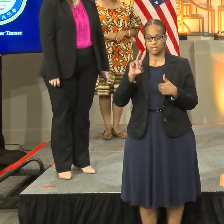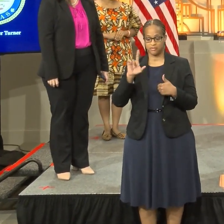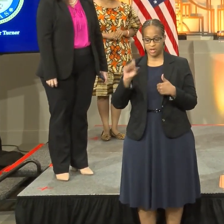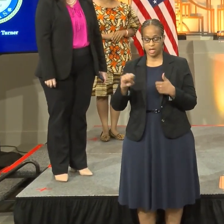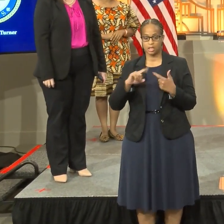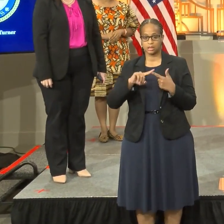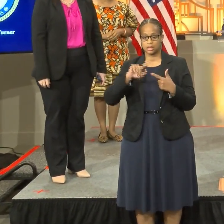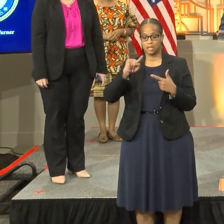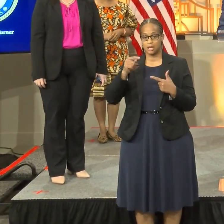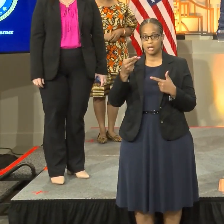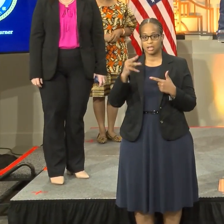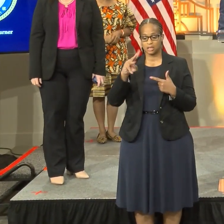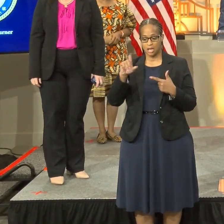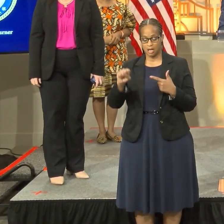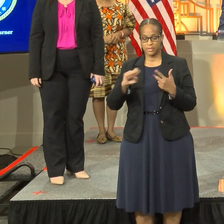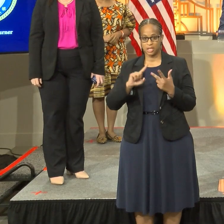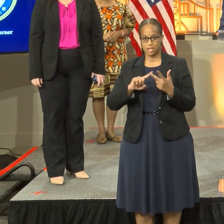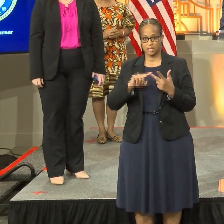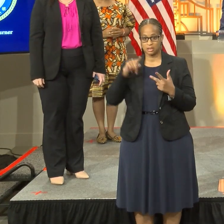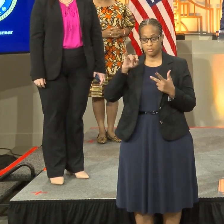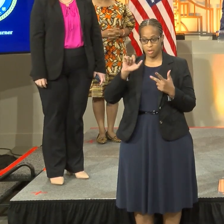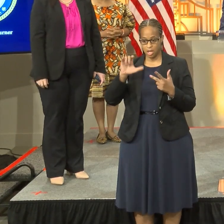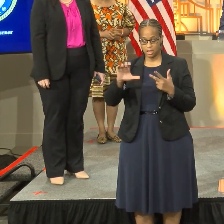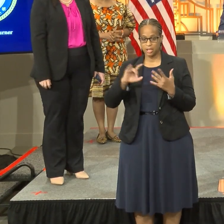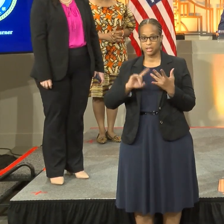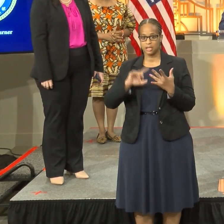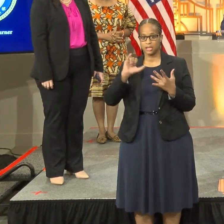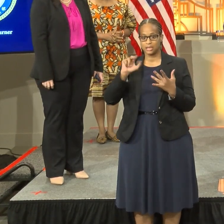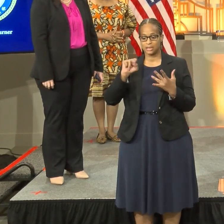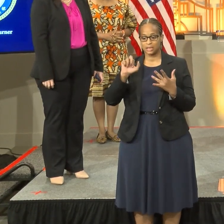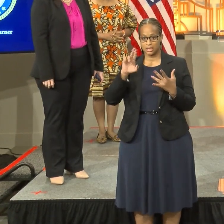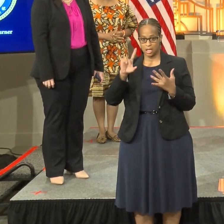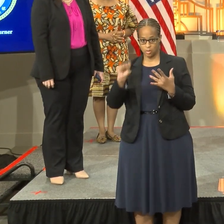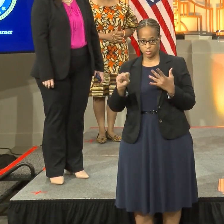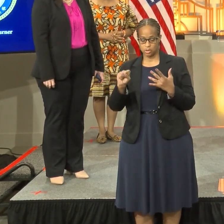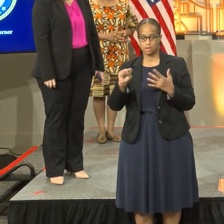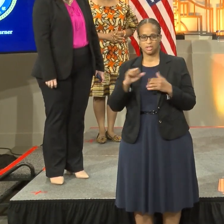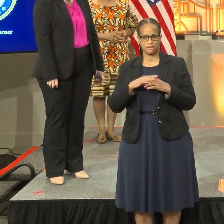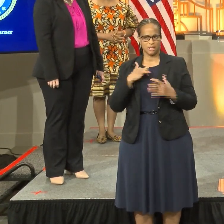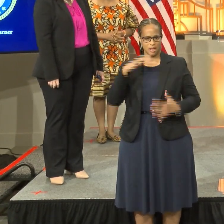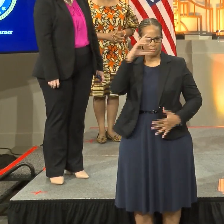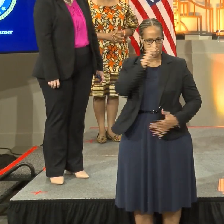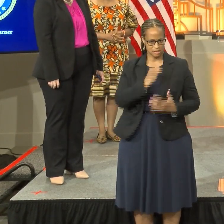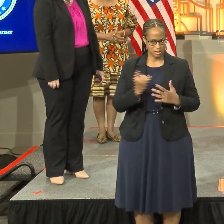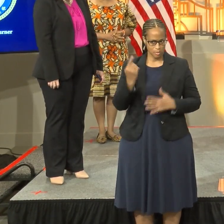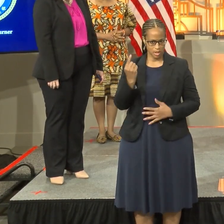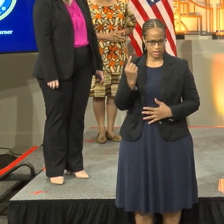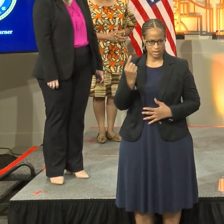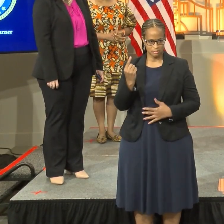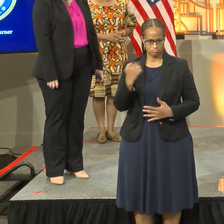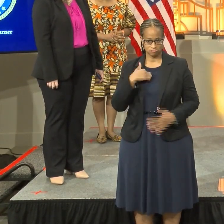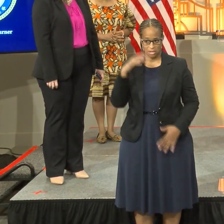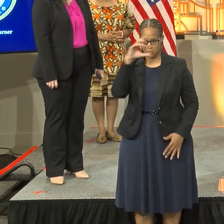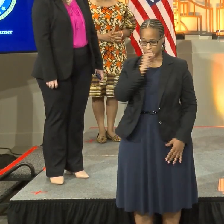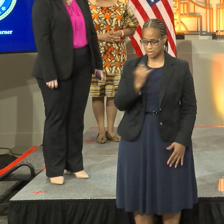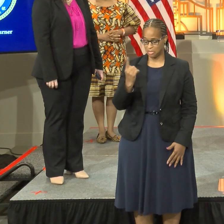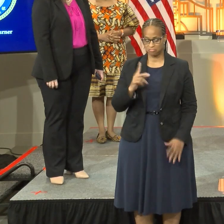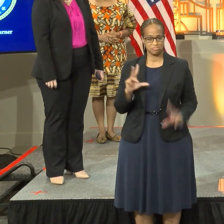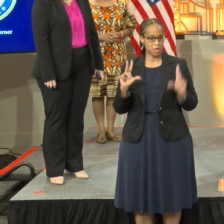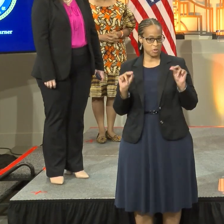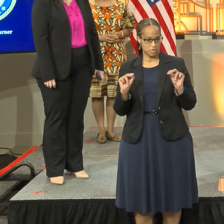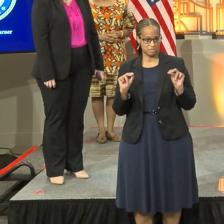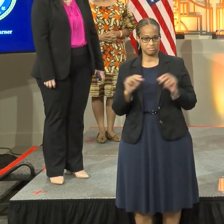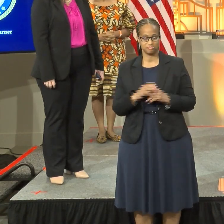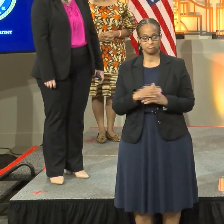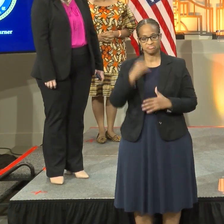Councilmember Thomas, Councilmember Pollard, Councilmember Cisneros. Did I miss out any? Did I miss anyone? I